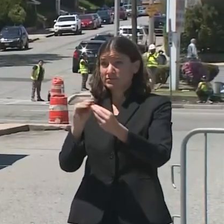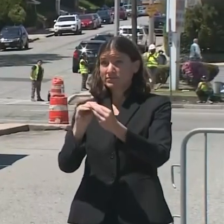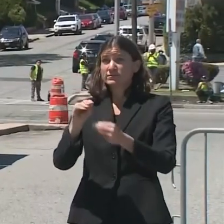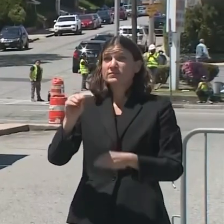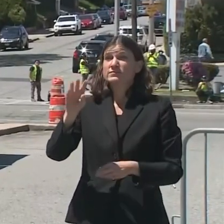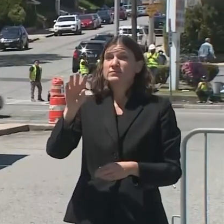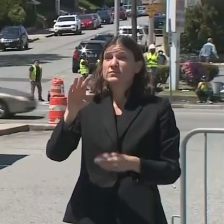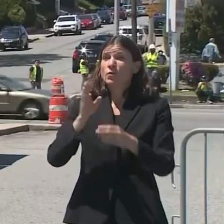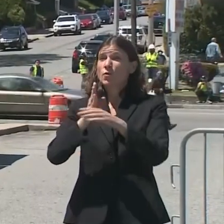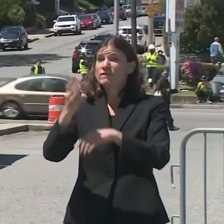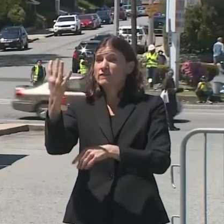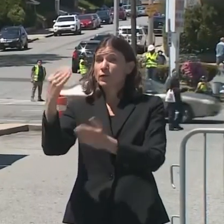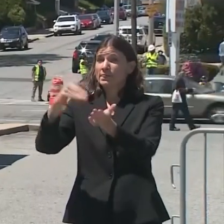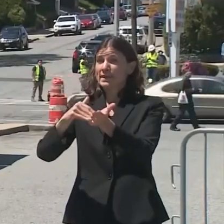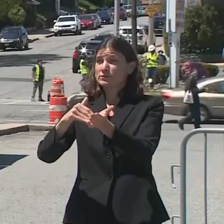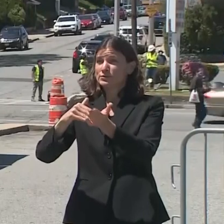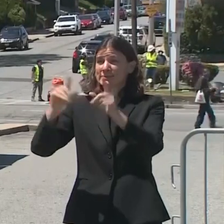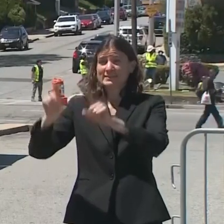tests, with over